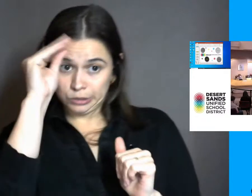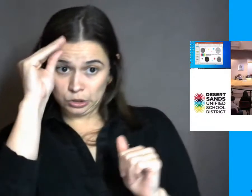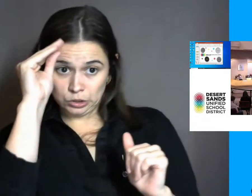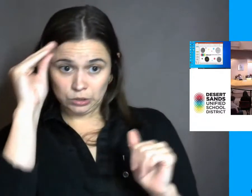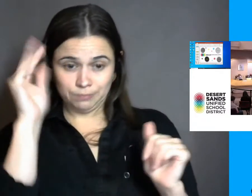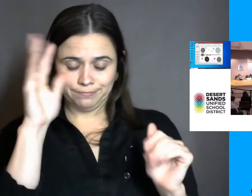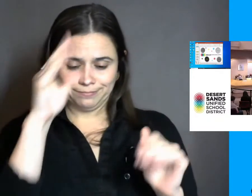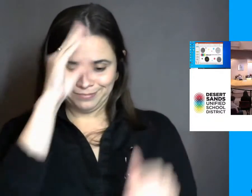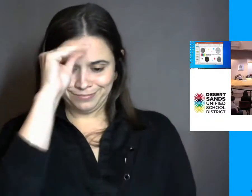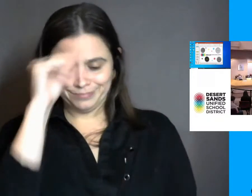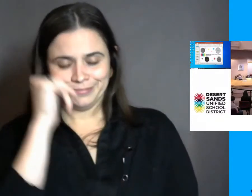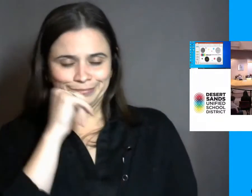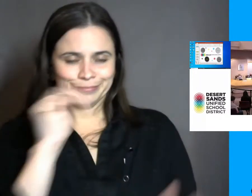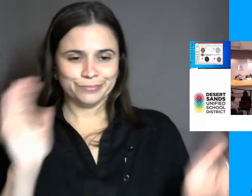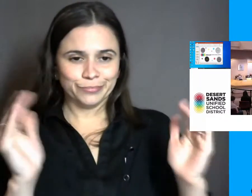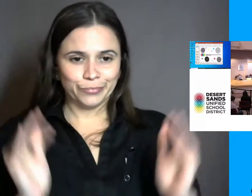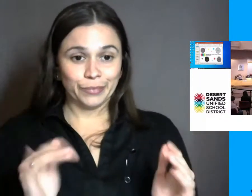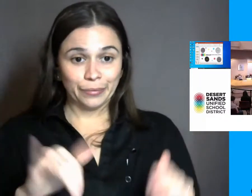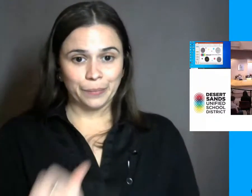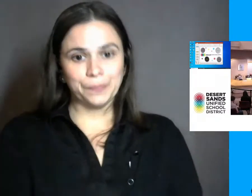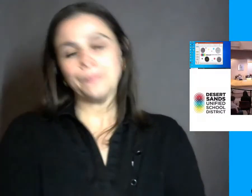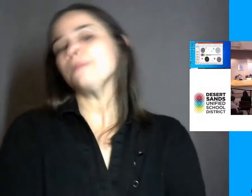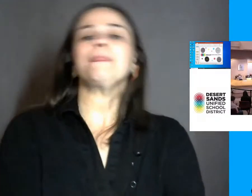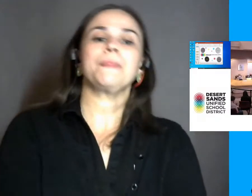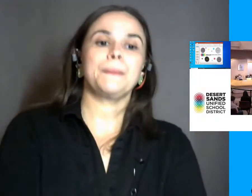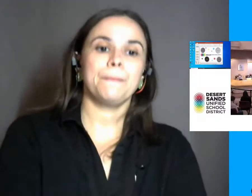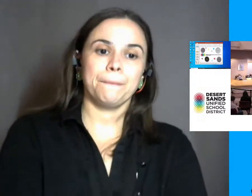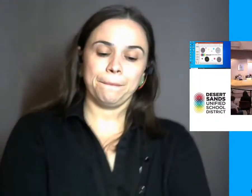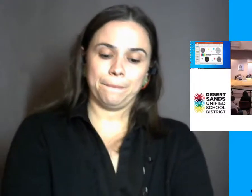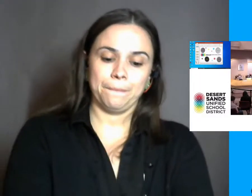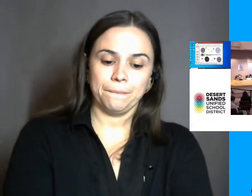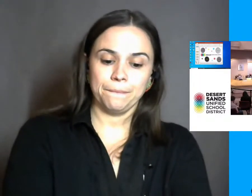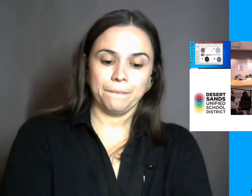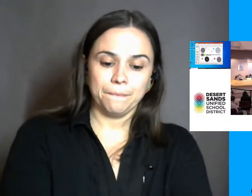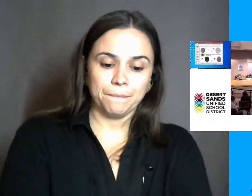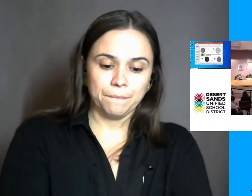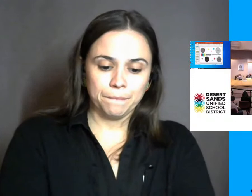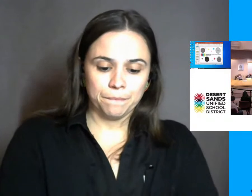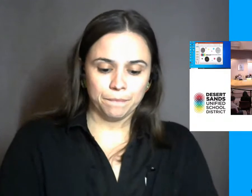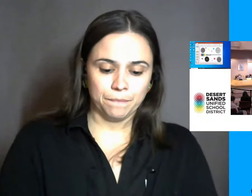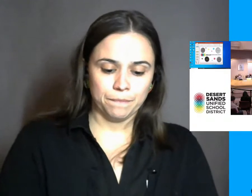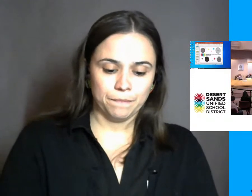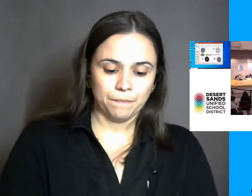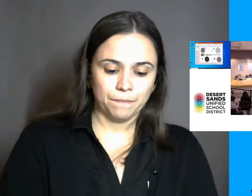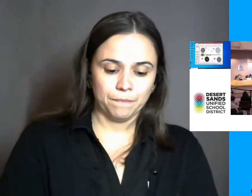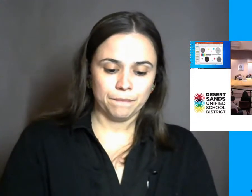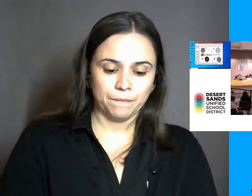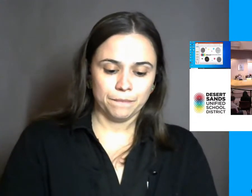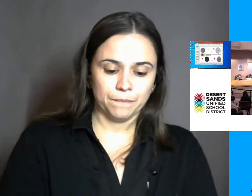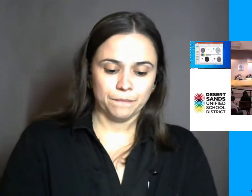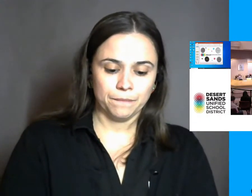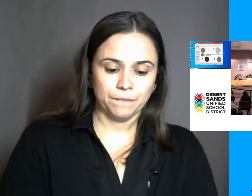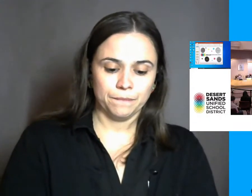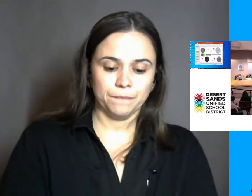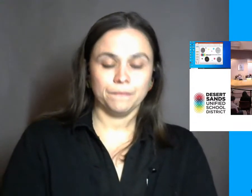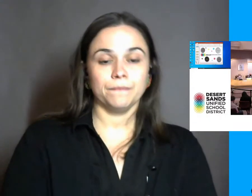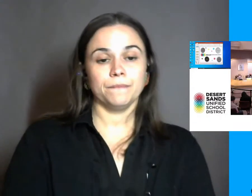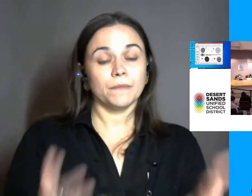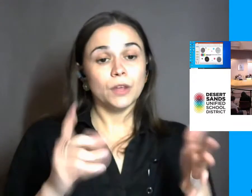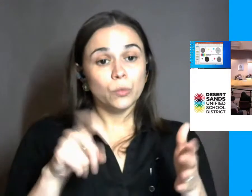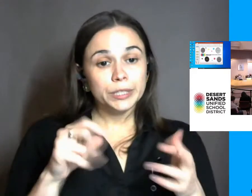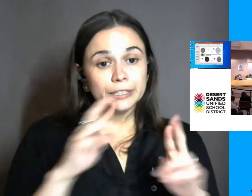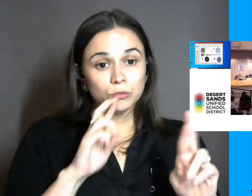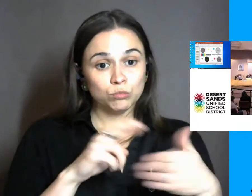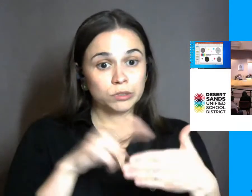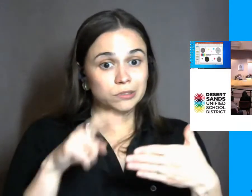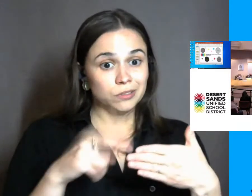And I do think that we might want to make sure that when we get our results back at the end of this year, that we may have to pivot